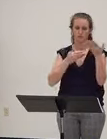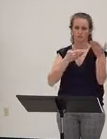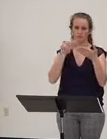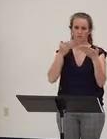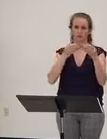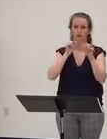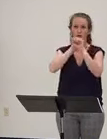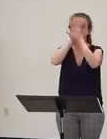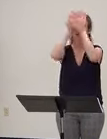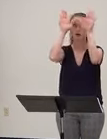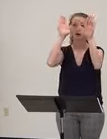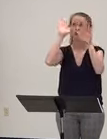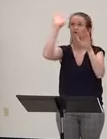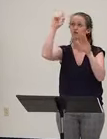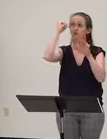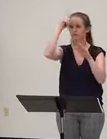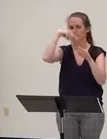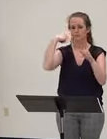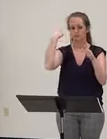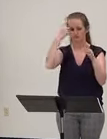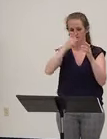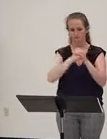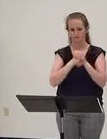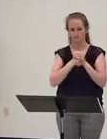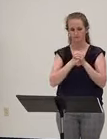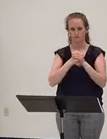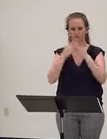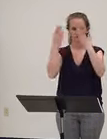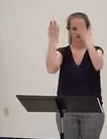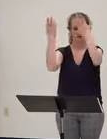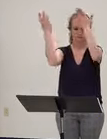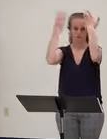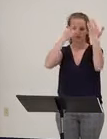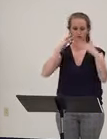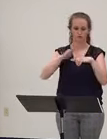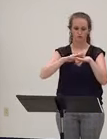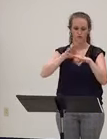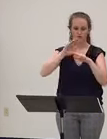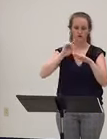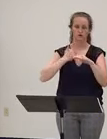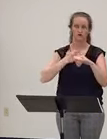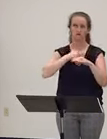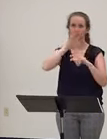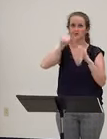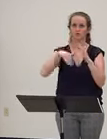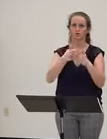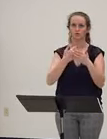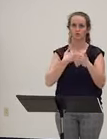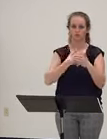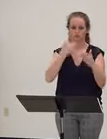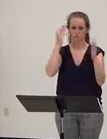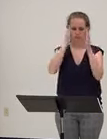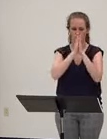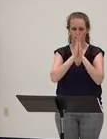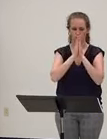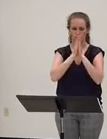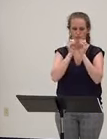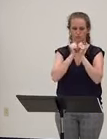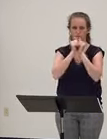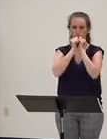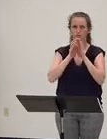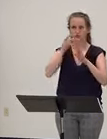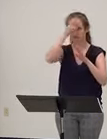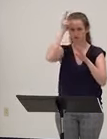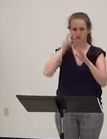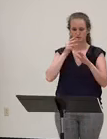Welcome them into the light of your face. Have mercy on us all, we pray, that with the Blessed Virgin Mary,